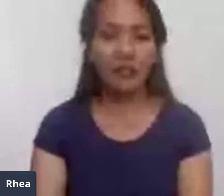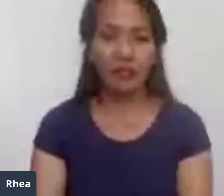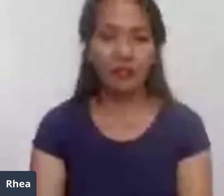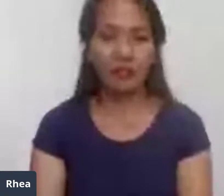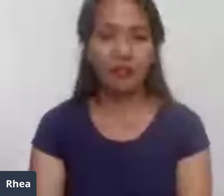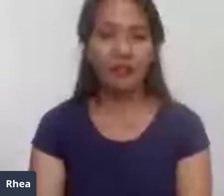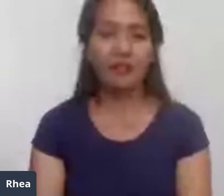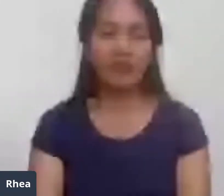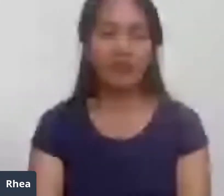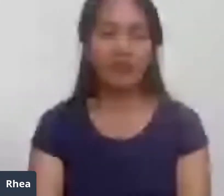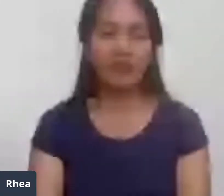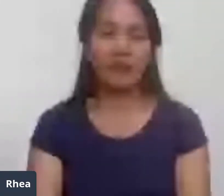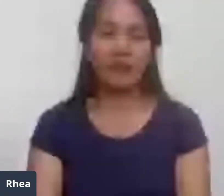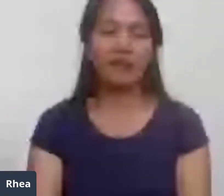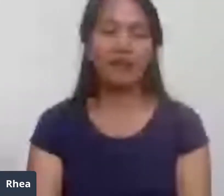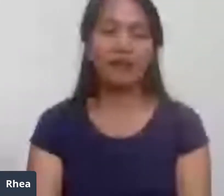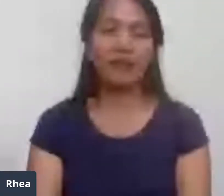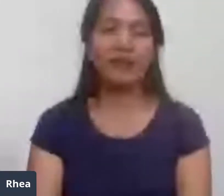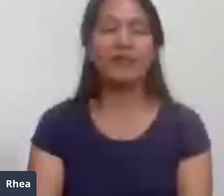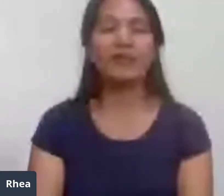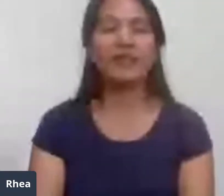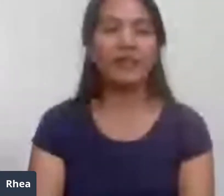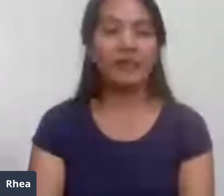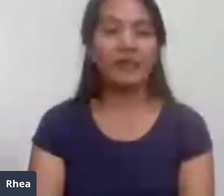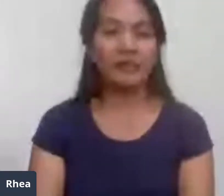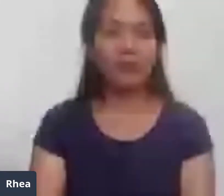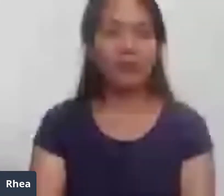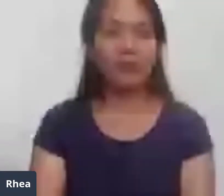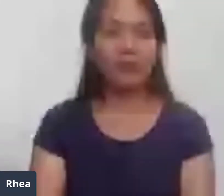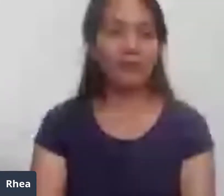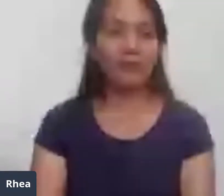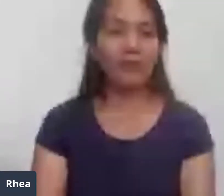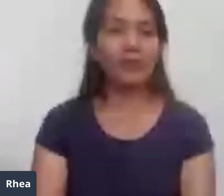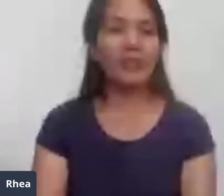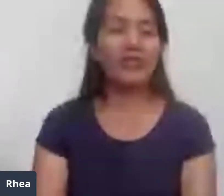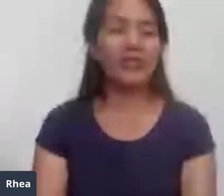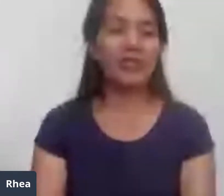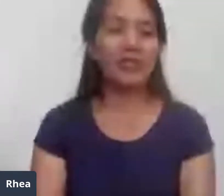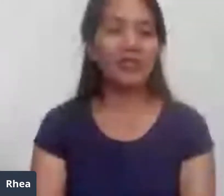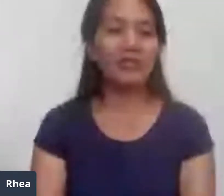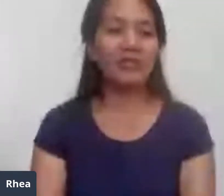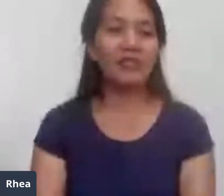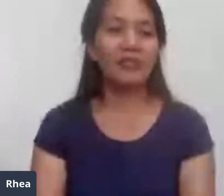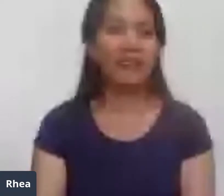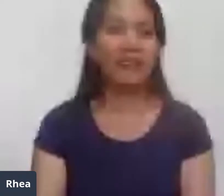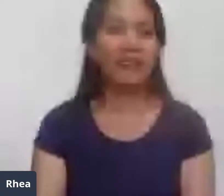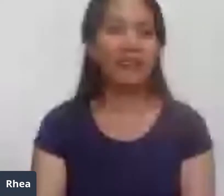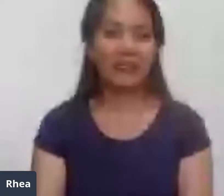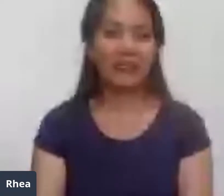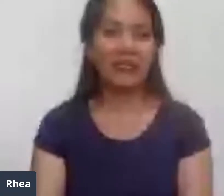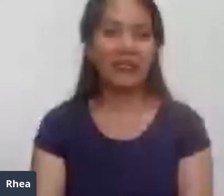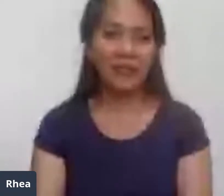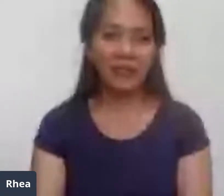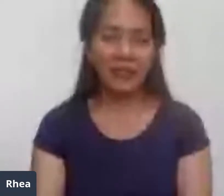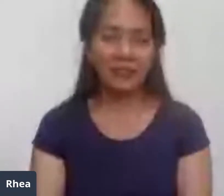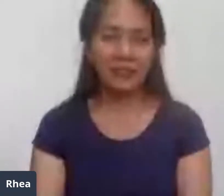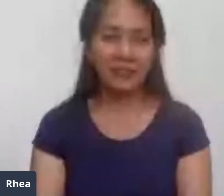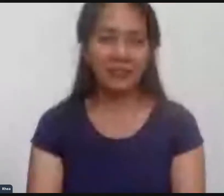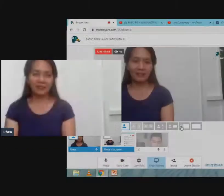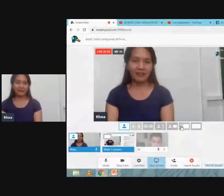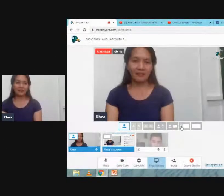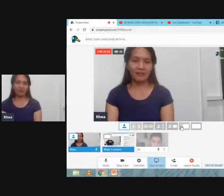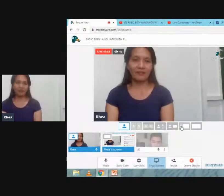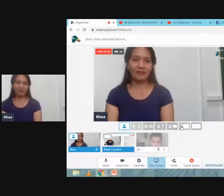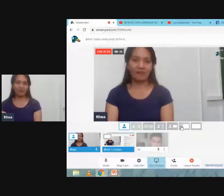that I would like to teach you, and I would like also to acknowledge the Deaf World Health